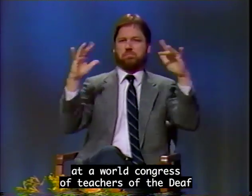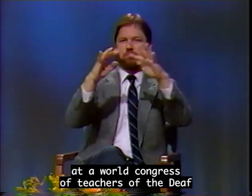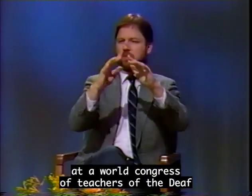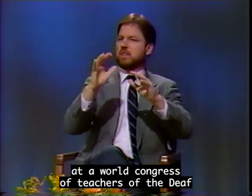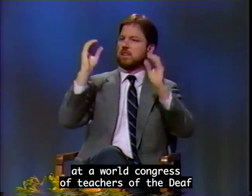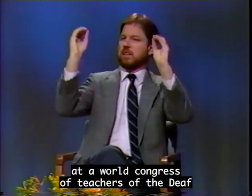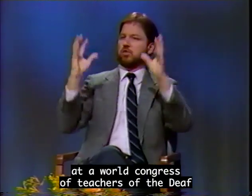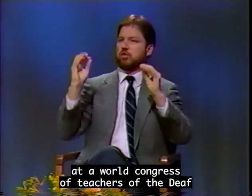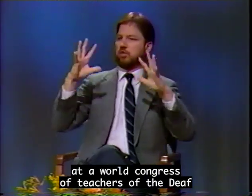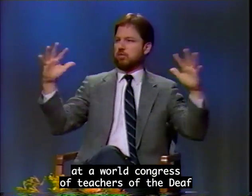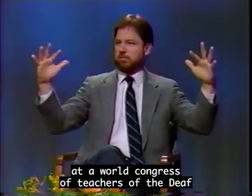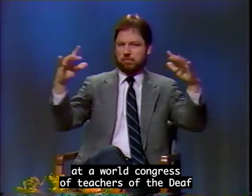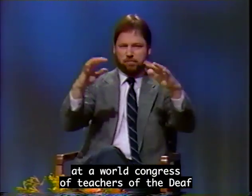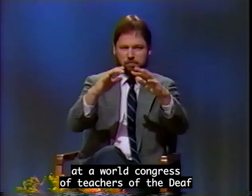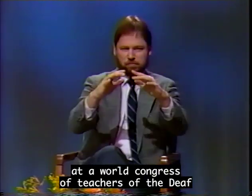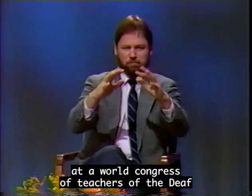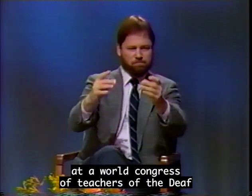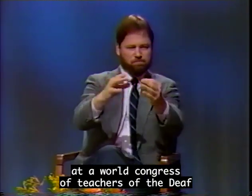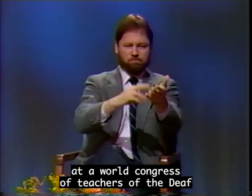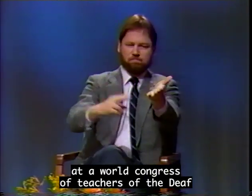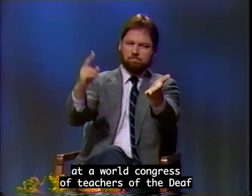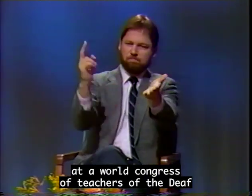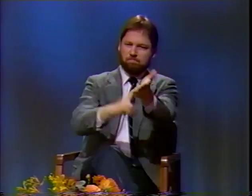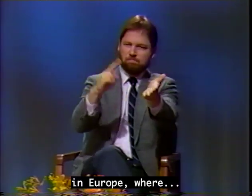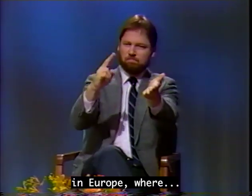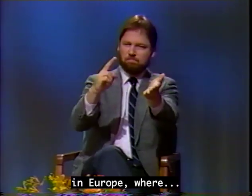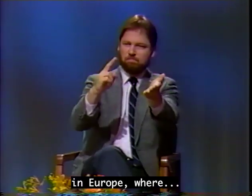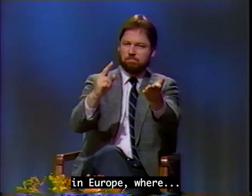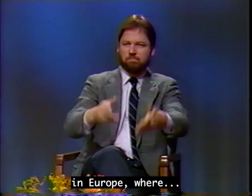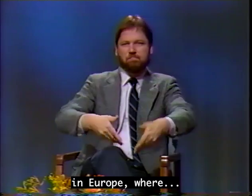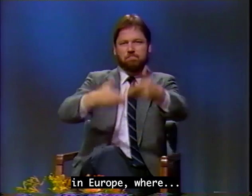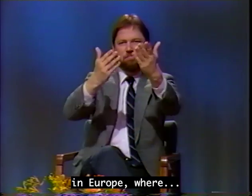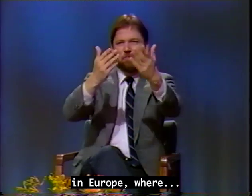at a World Congress of Teachers of the Deaf in Europe,